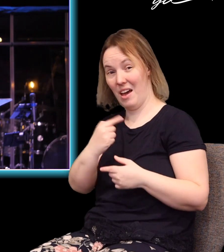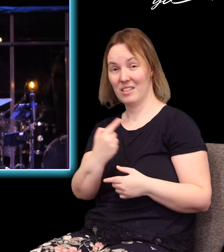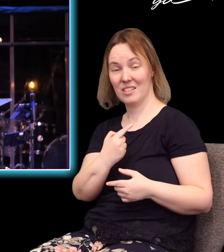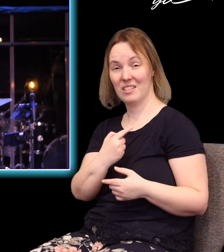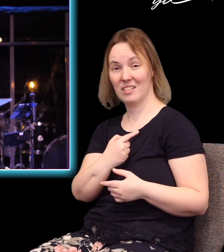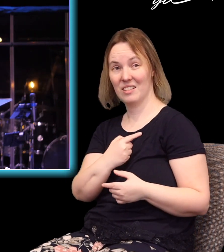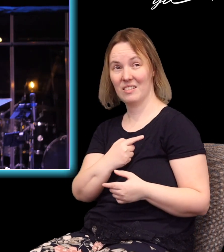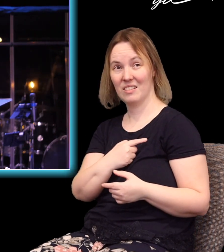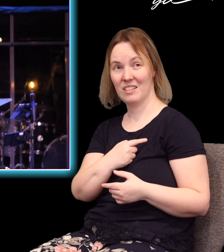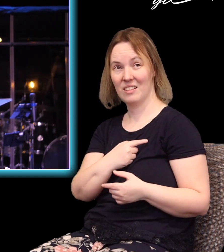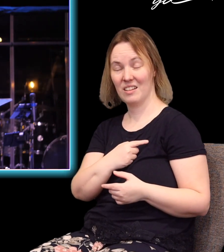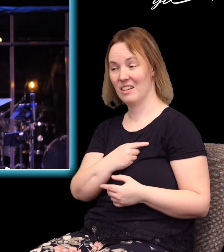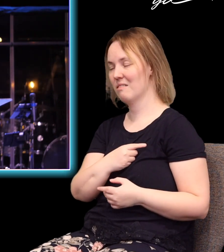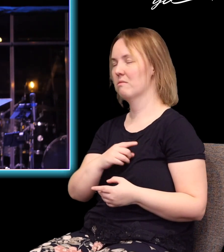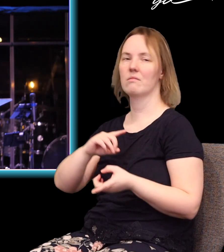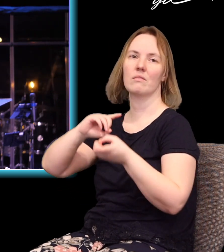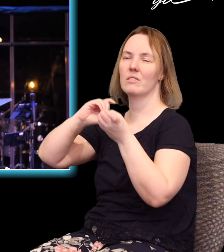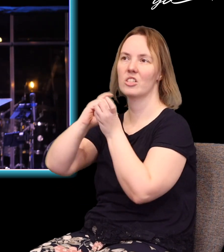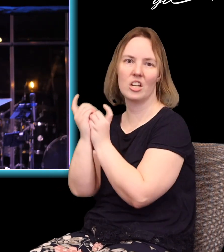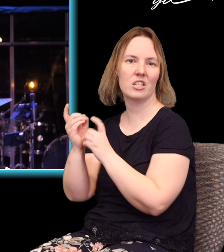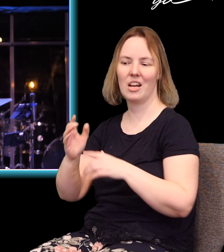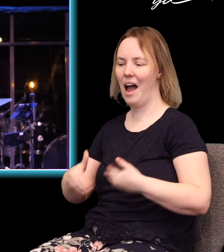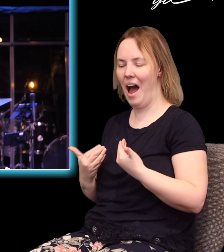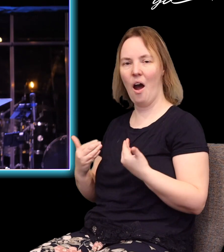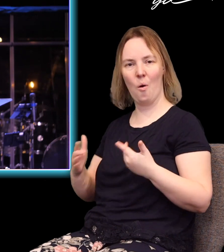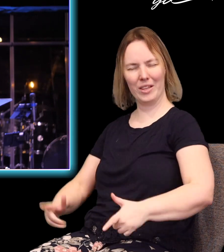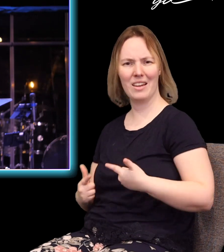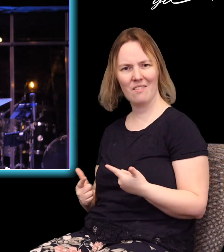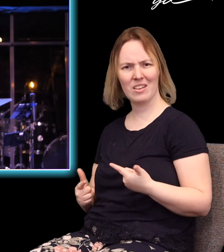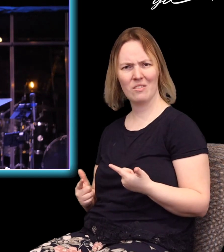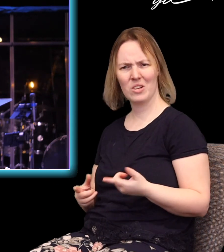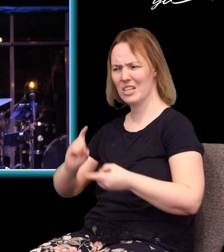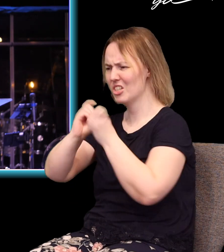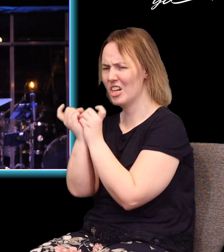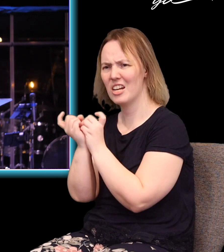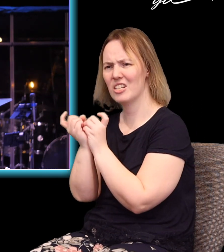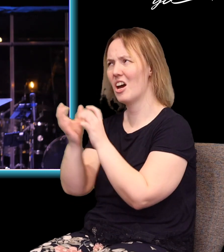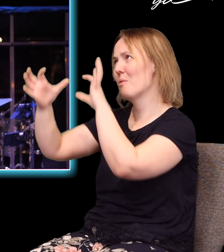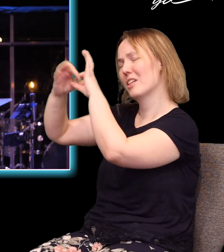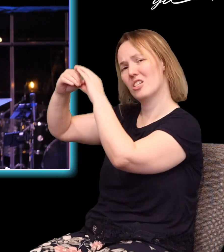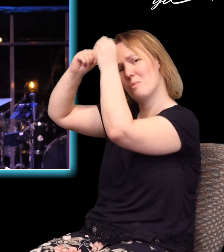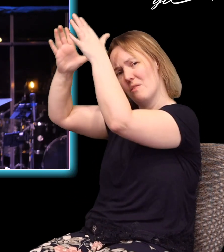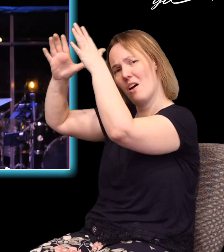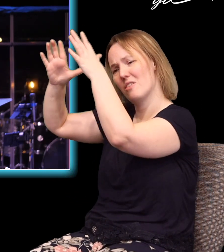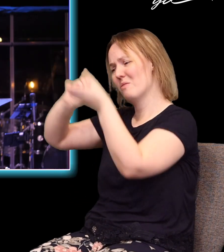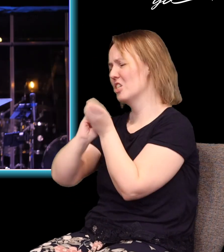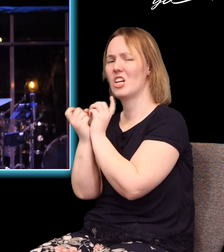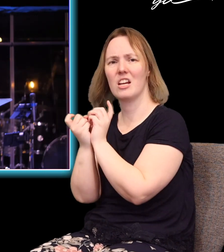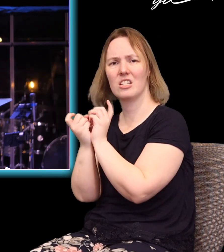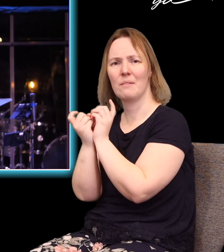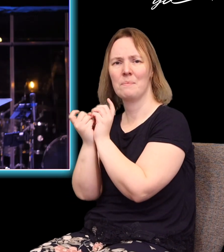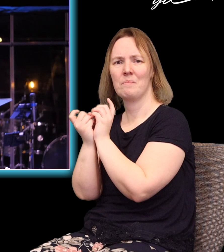us, it would absolutely revolutionize the way we live. It would revolutionize our relationship with our Father. It